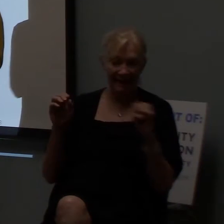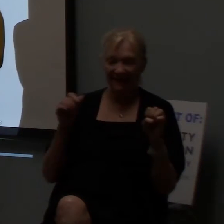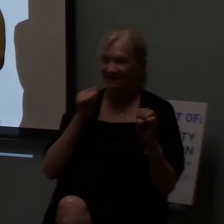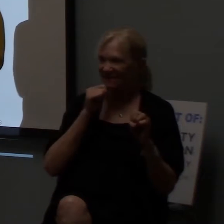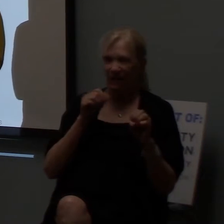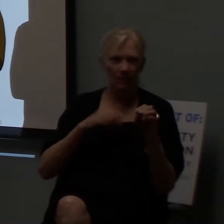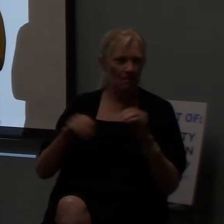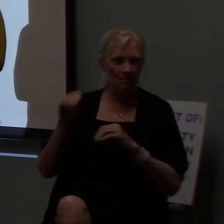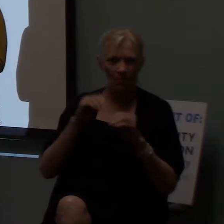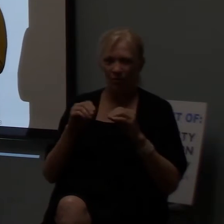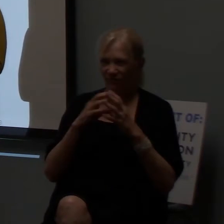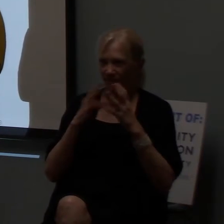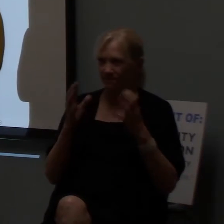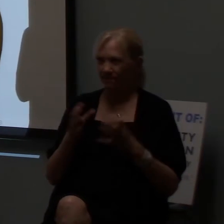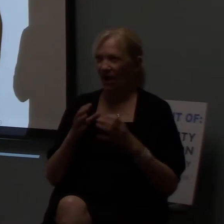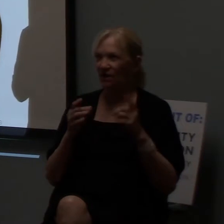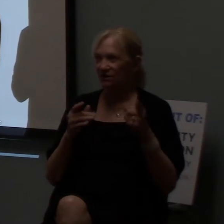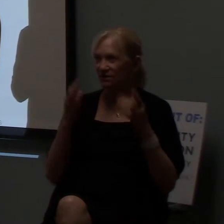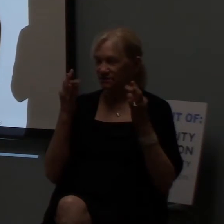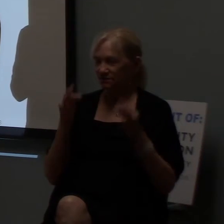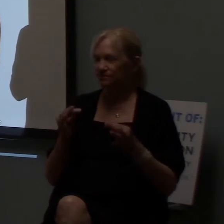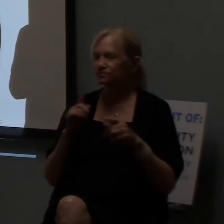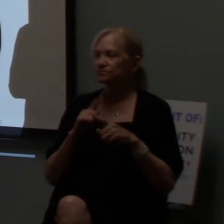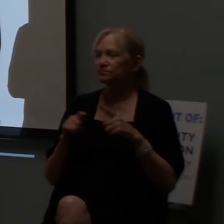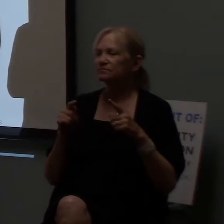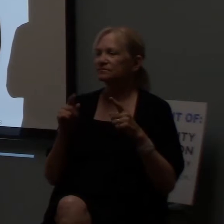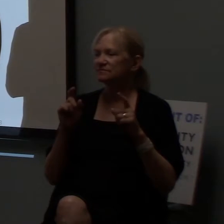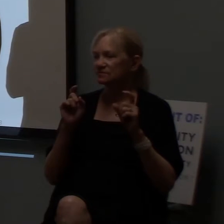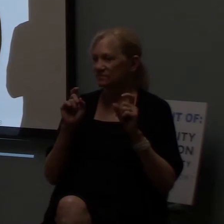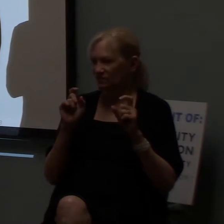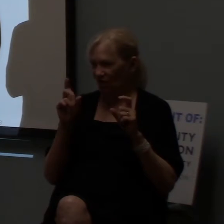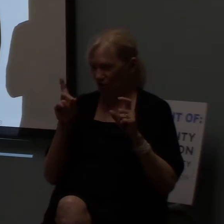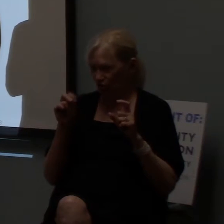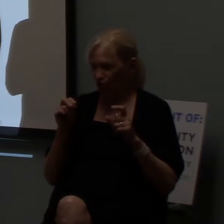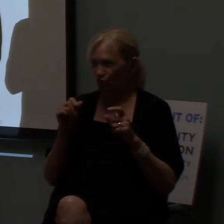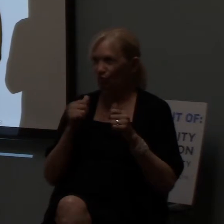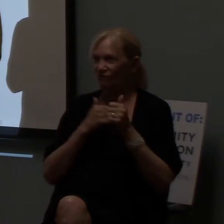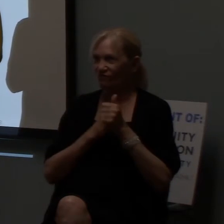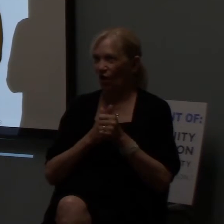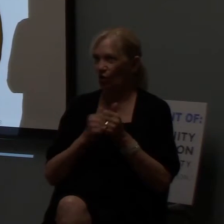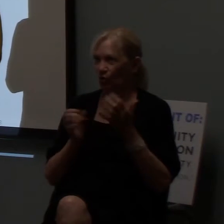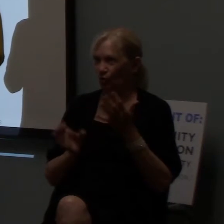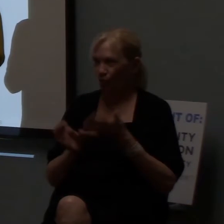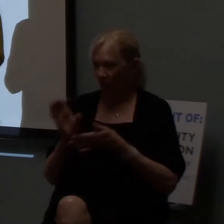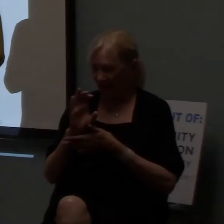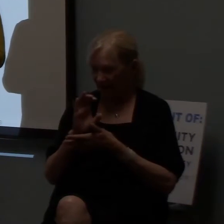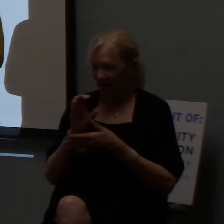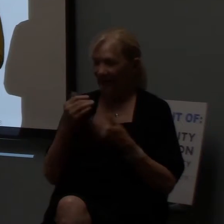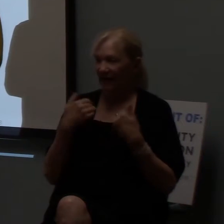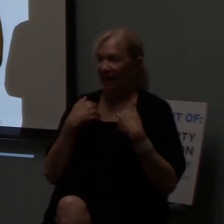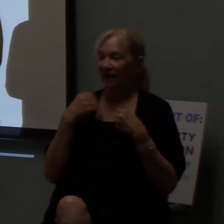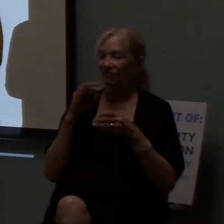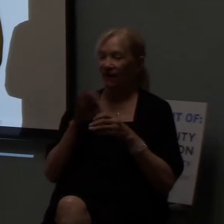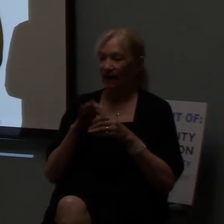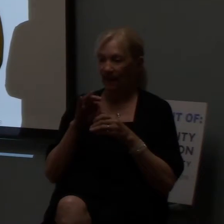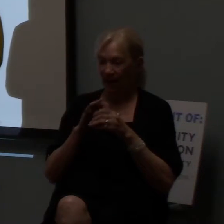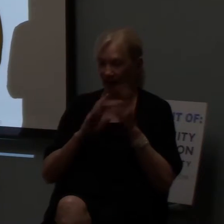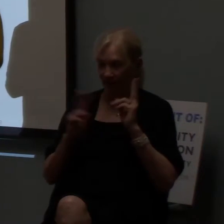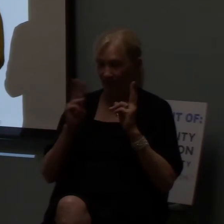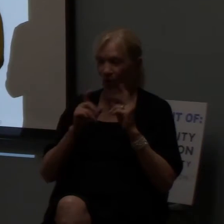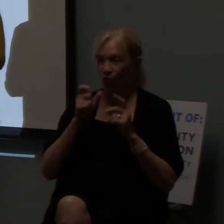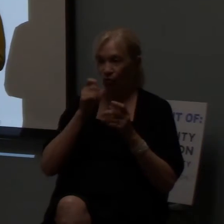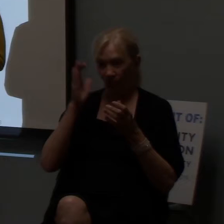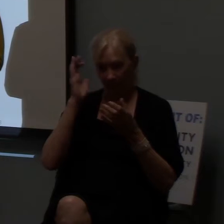much. You're right, they get to decide, but there's criteria, and you know, we have elected officials who believe in